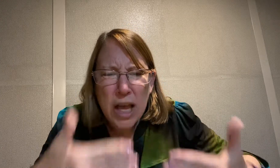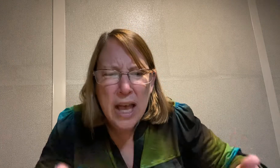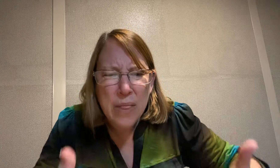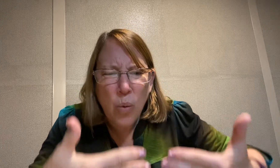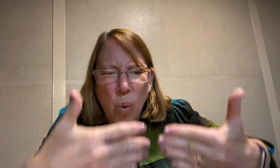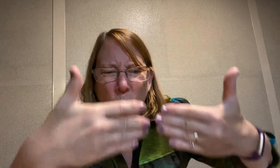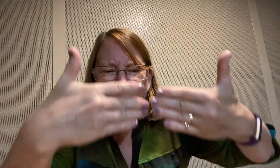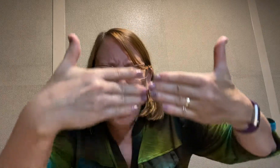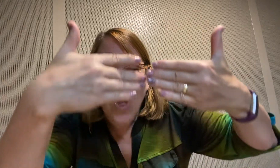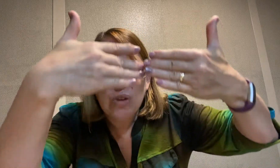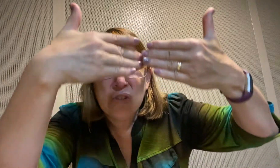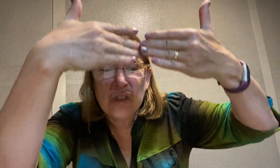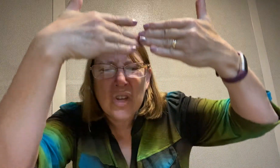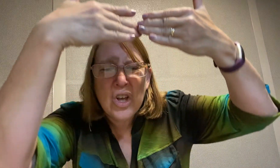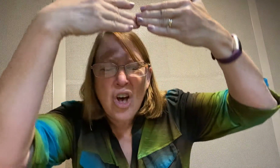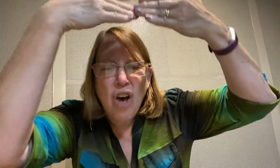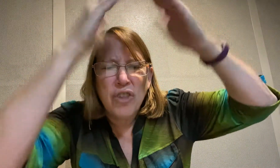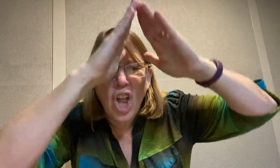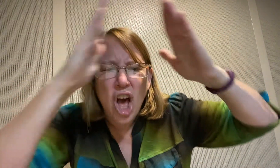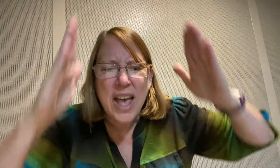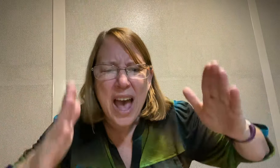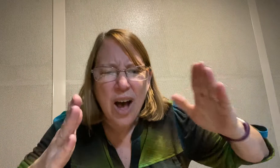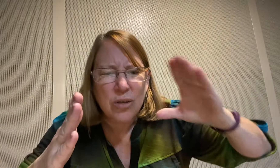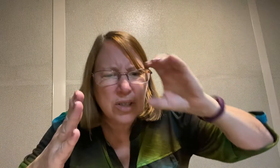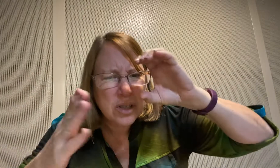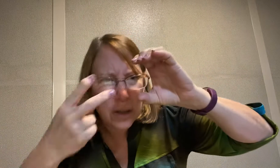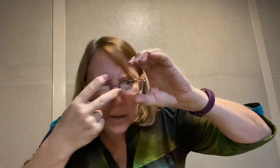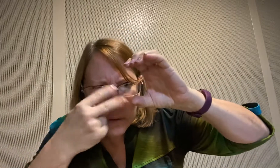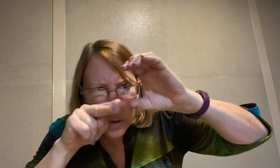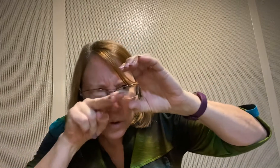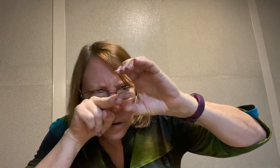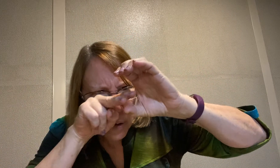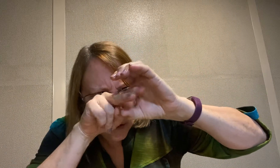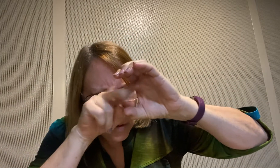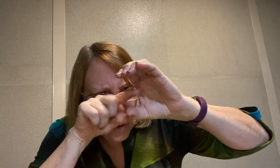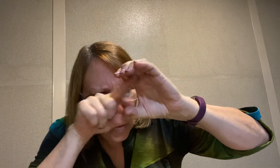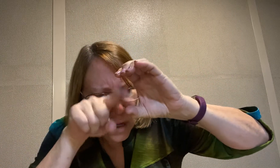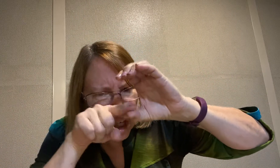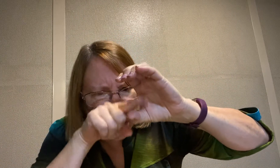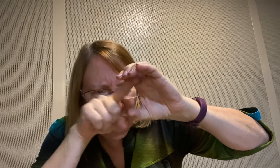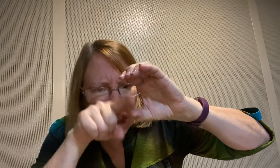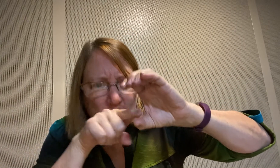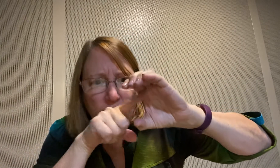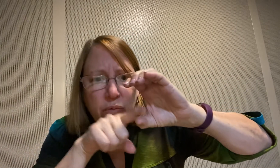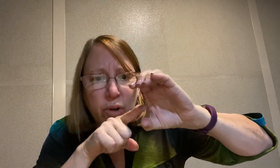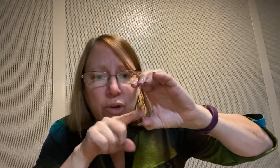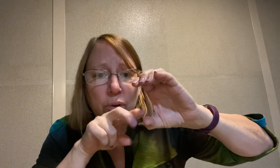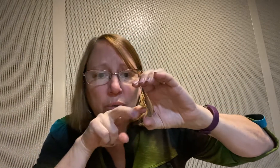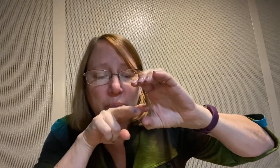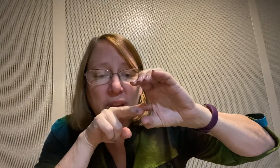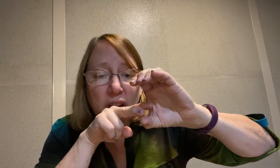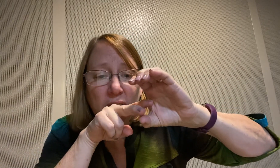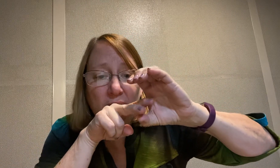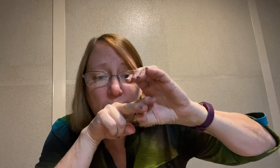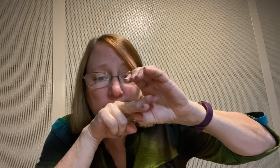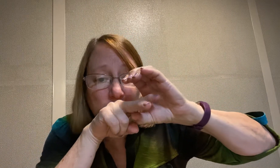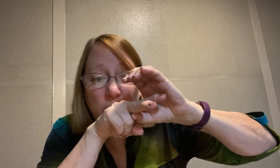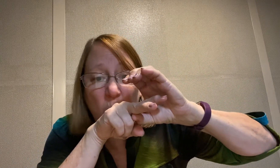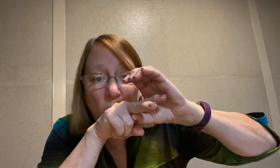the walls of the log house. We peered out through the